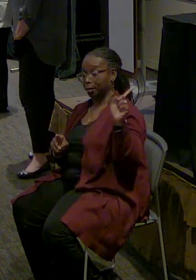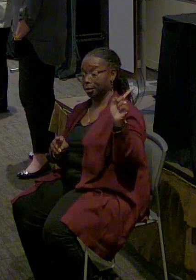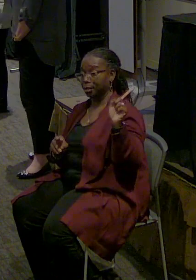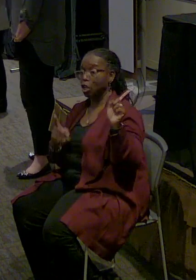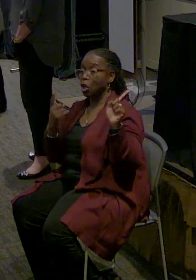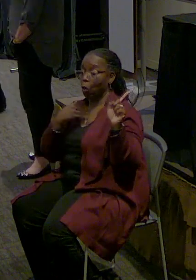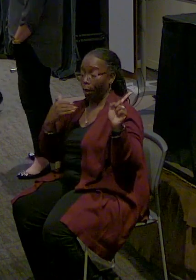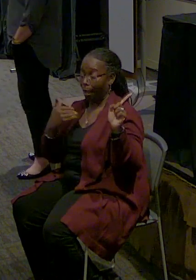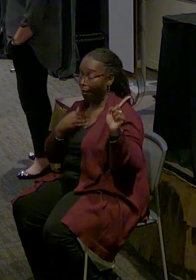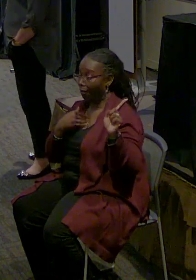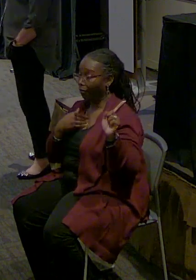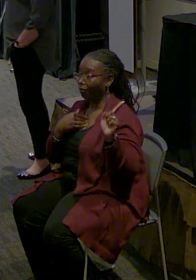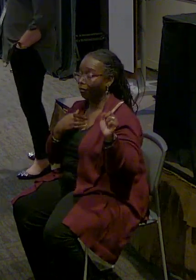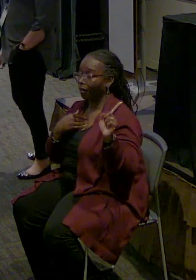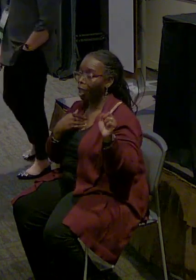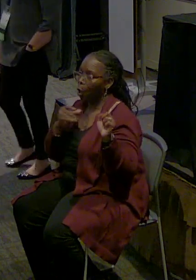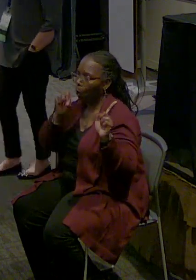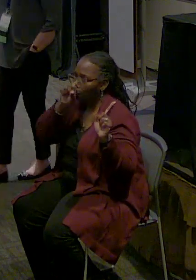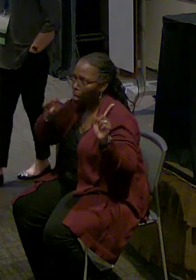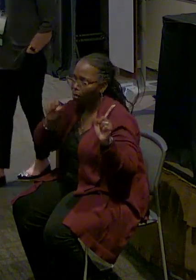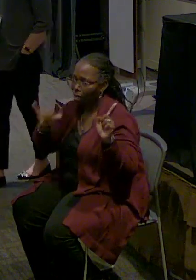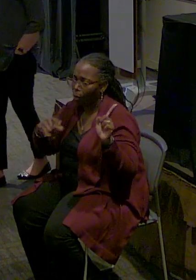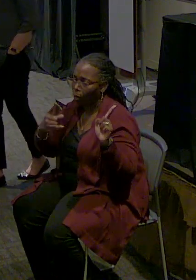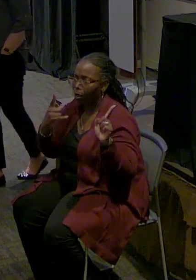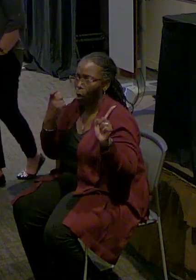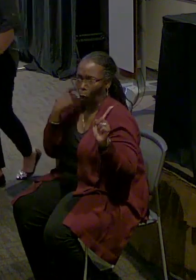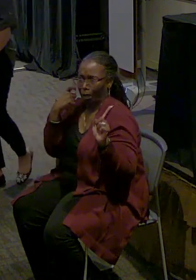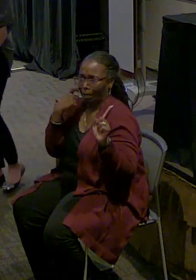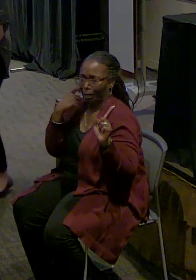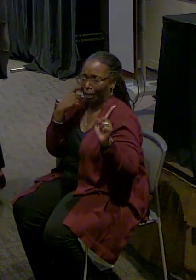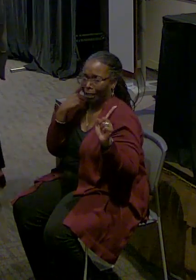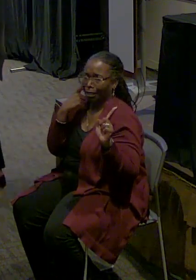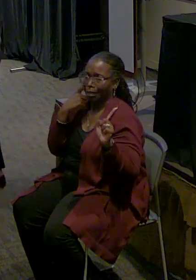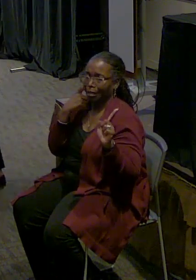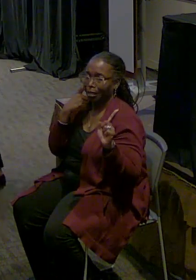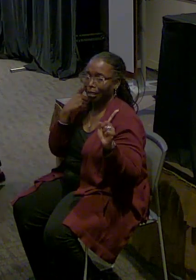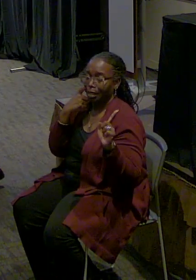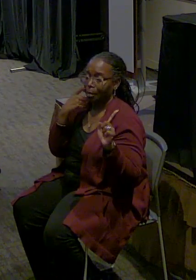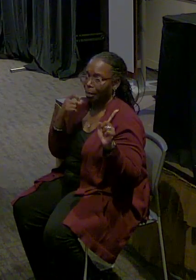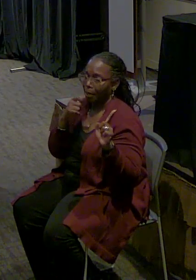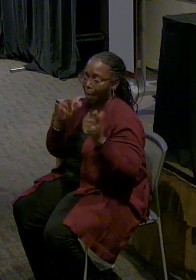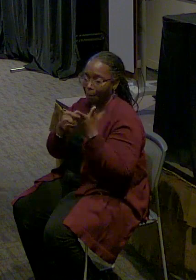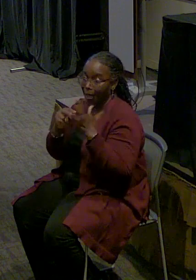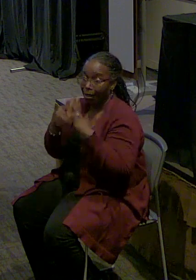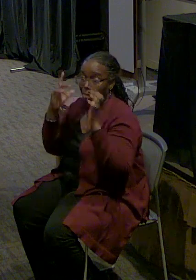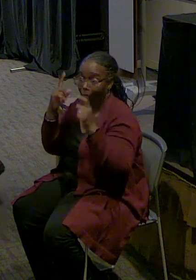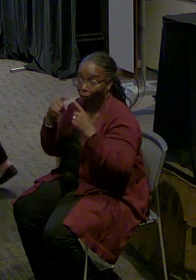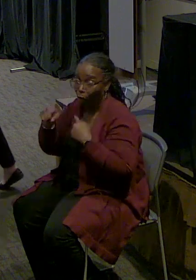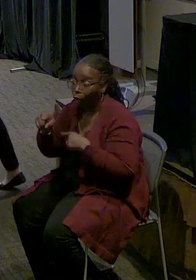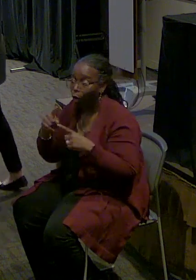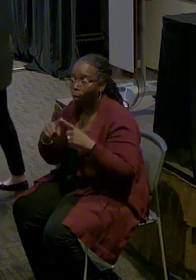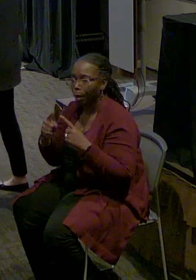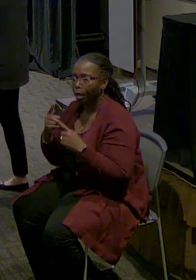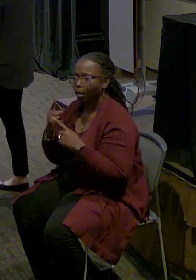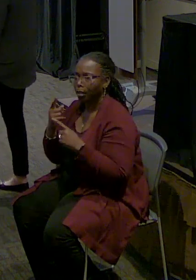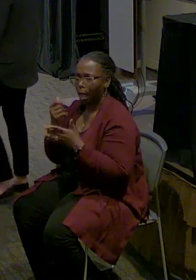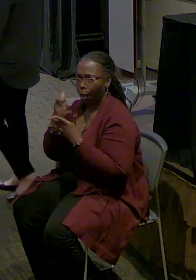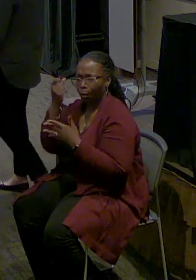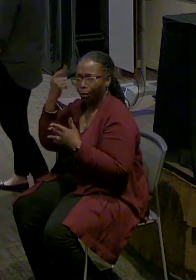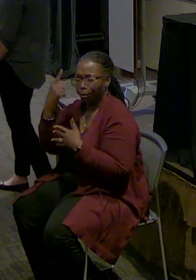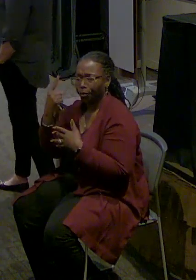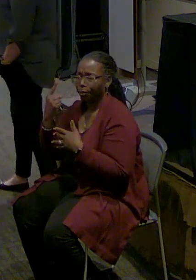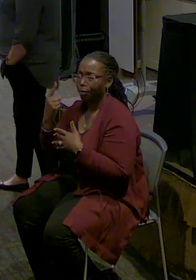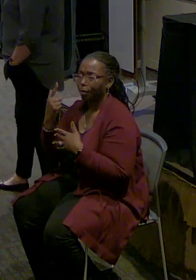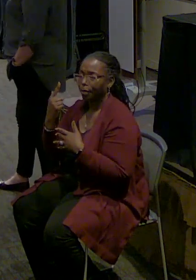we have grown to love more recently. It might not mean a whole lot to you, but to help make sense of this,